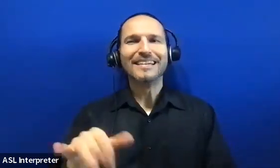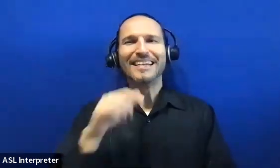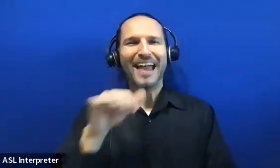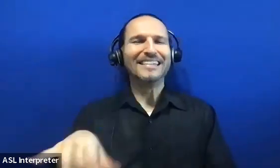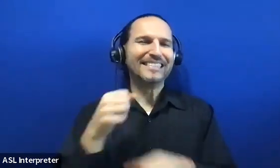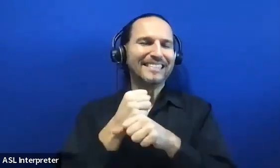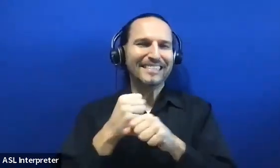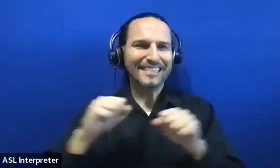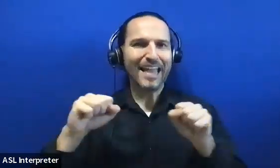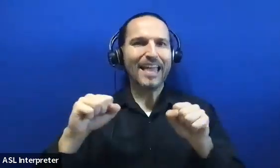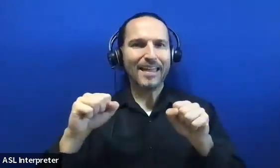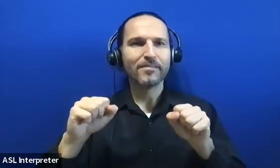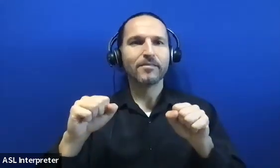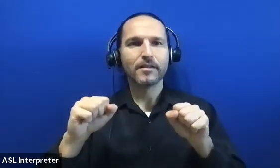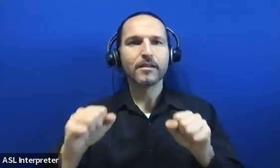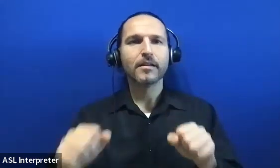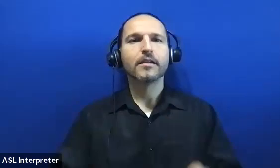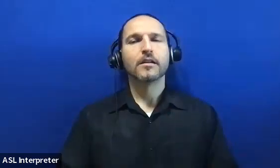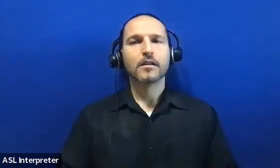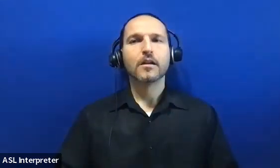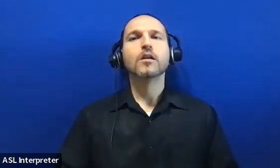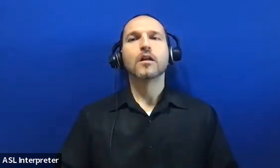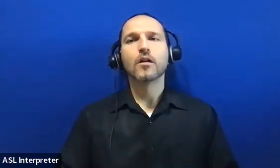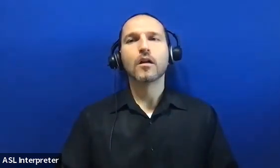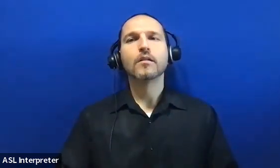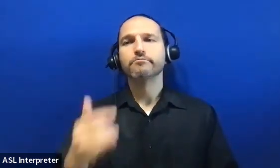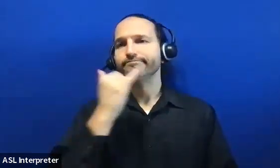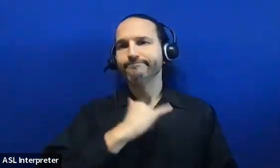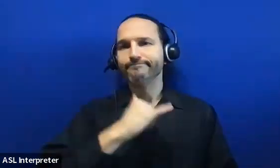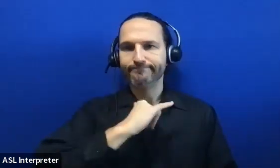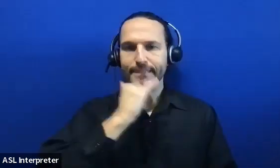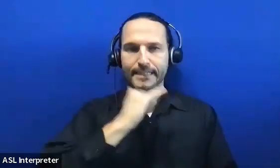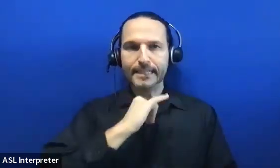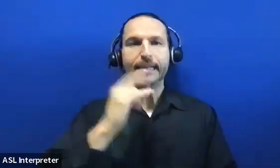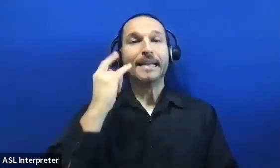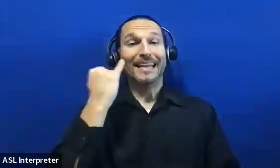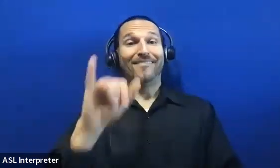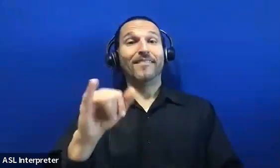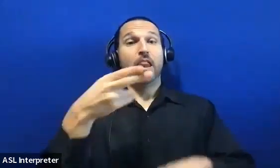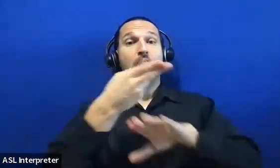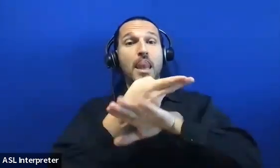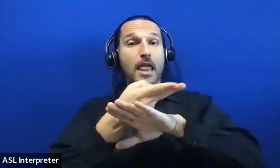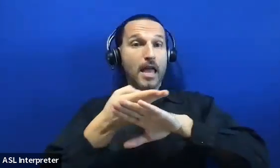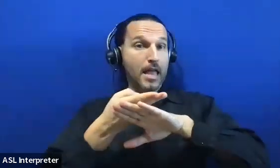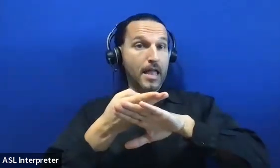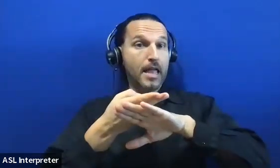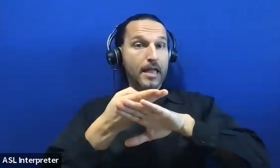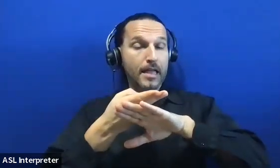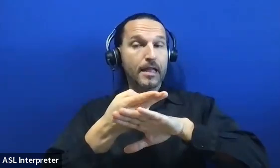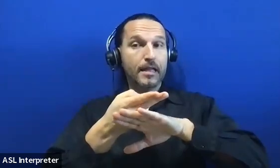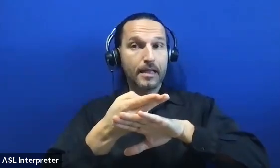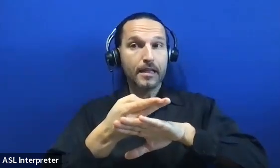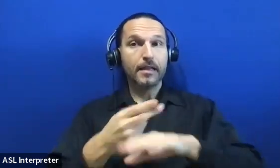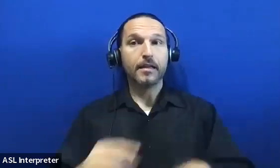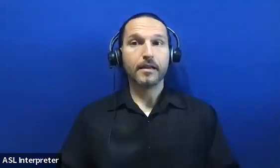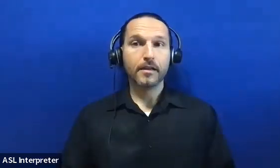It's way more likely that the water is maybe going to end up going down the wrong way, right? If we are laying down. We want to put